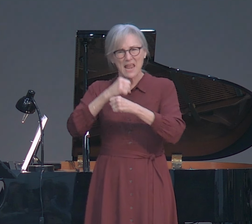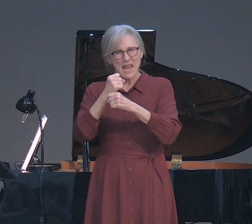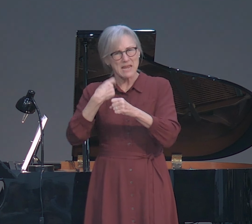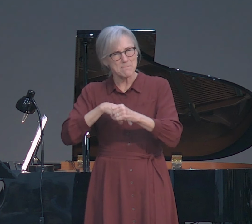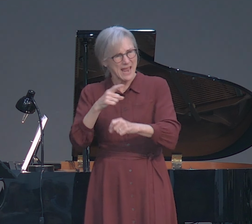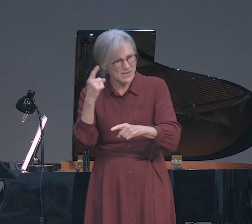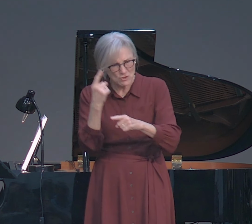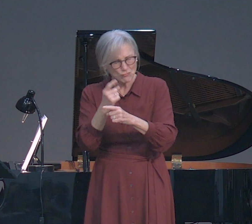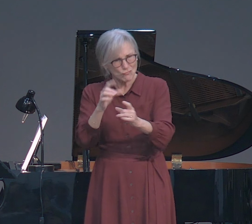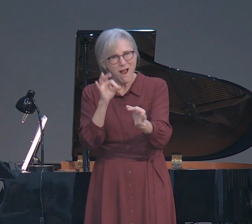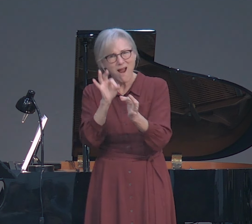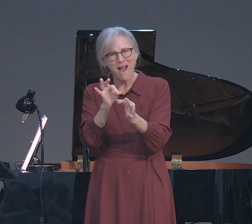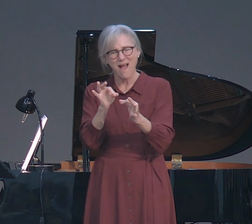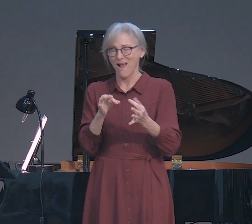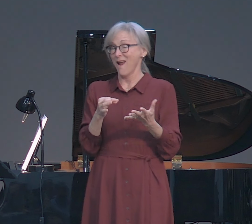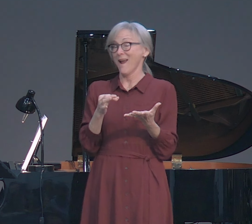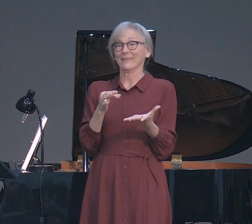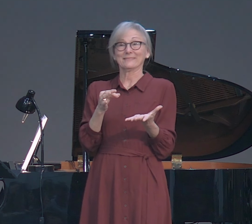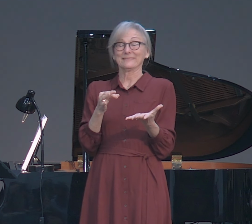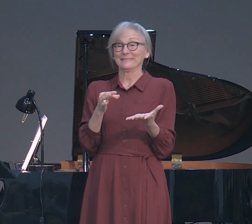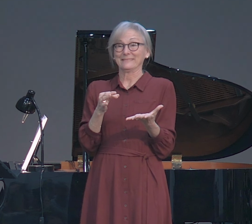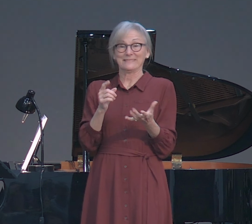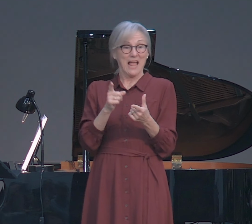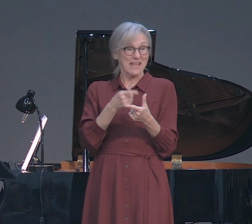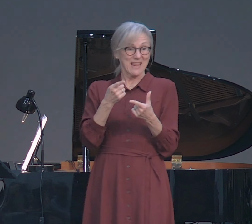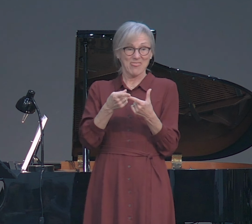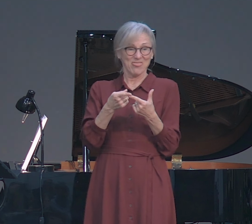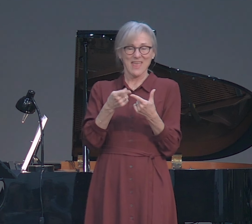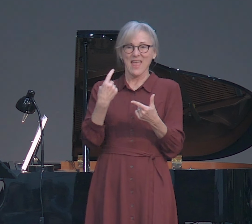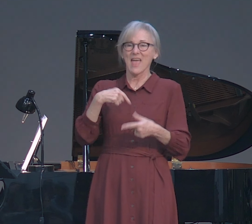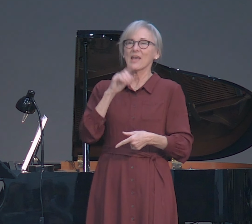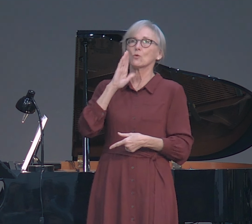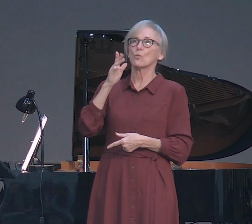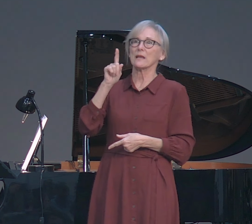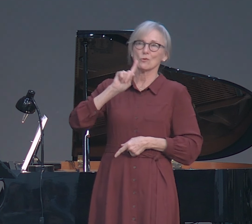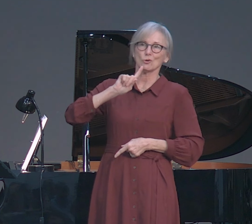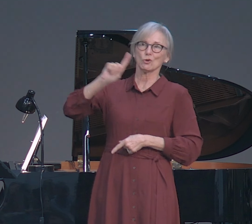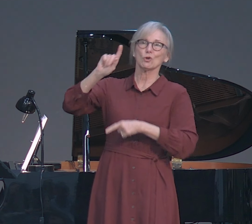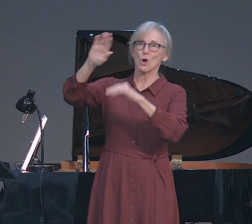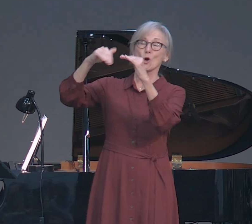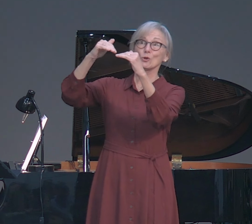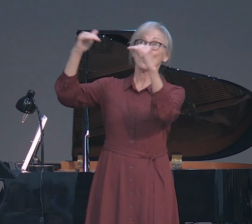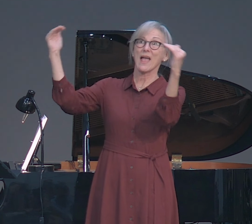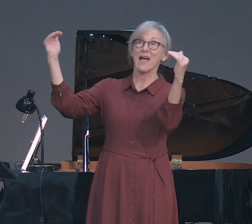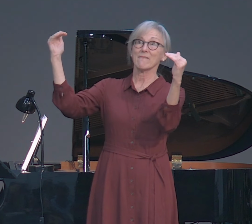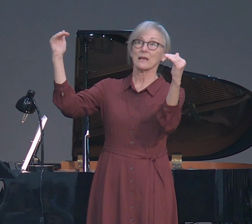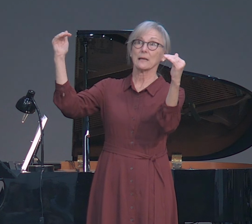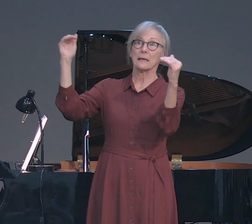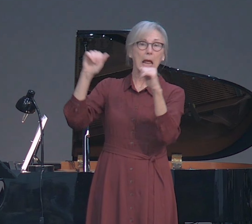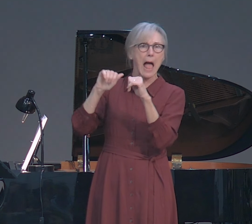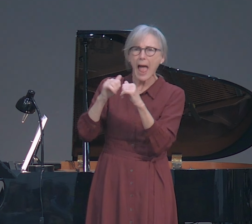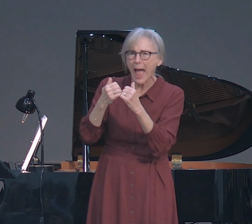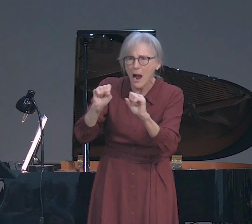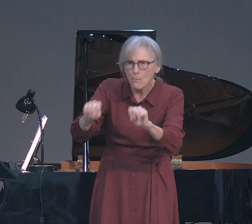we possibly walk out of that scene into eternal paradise? The only